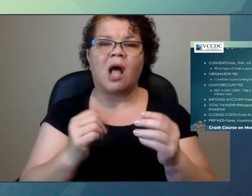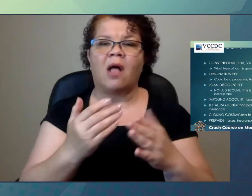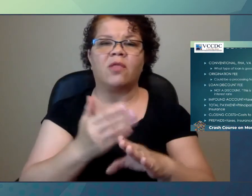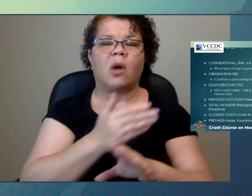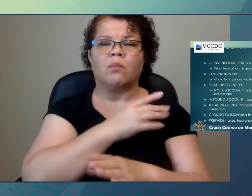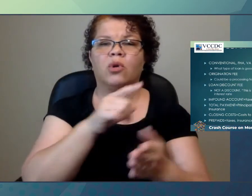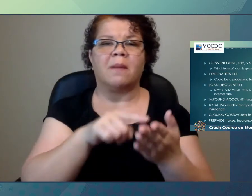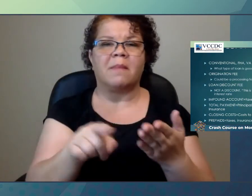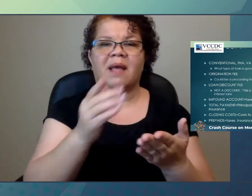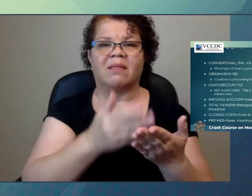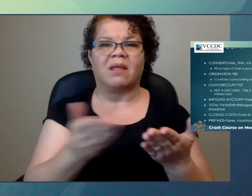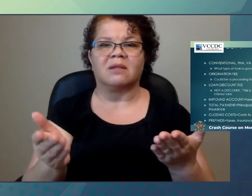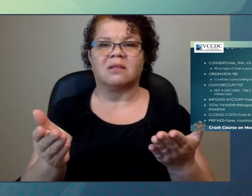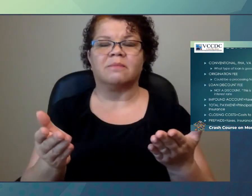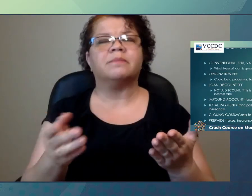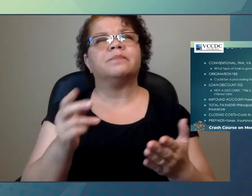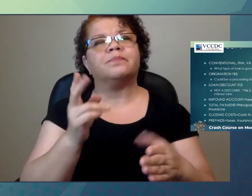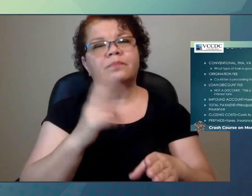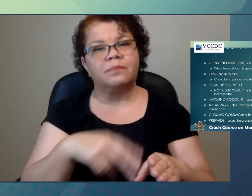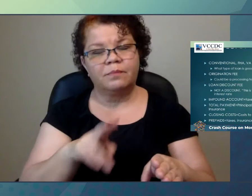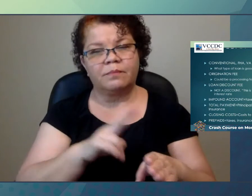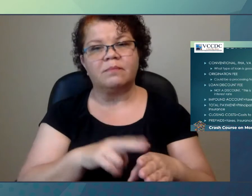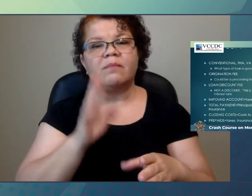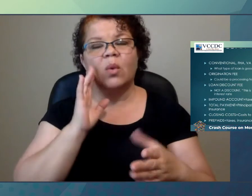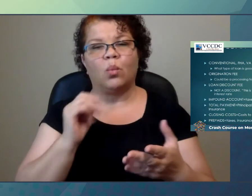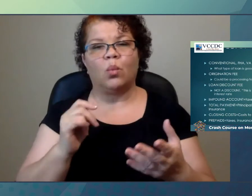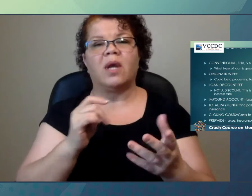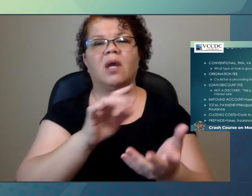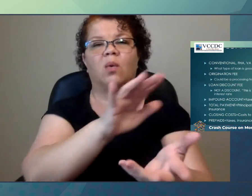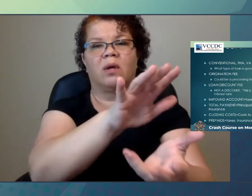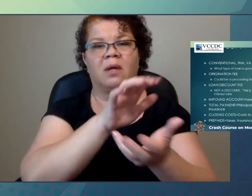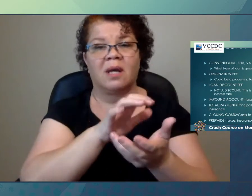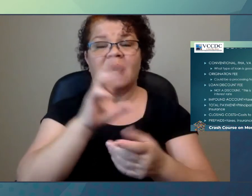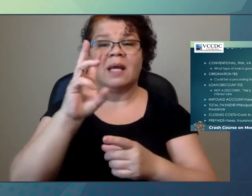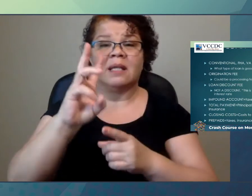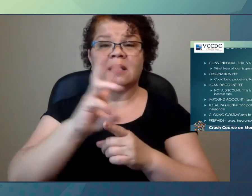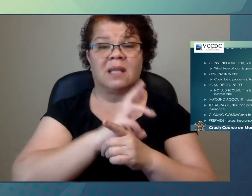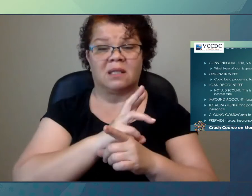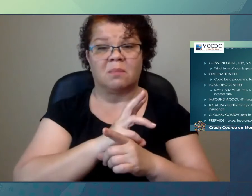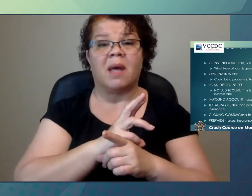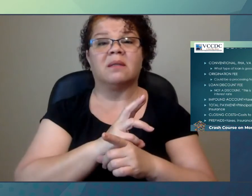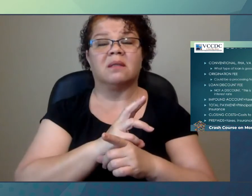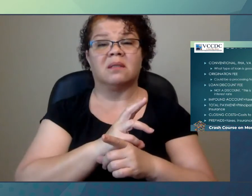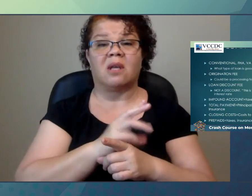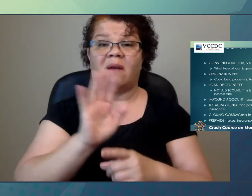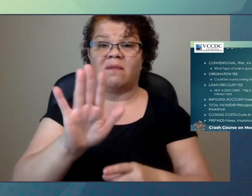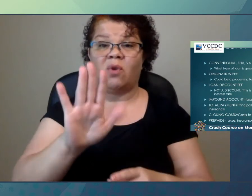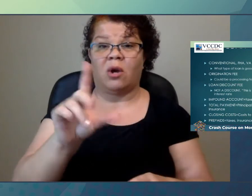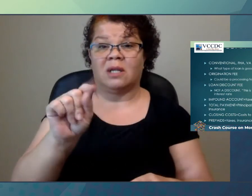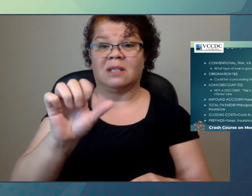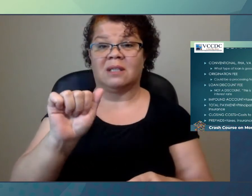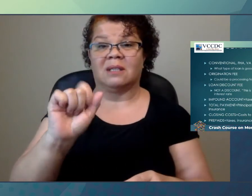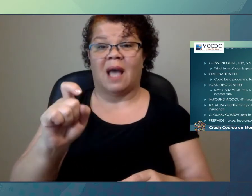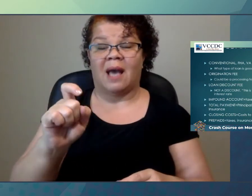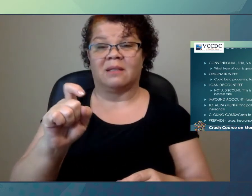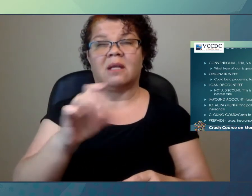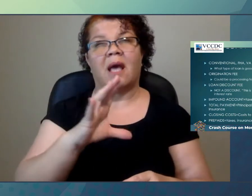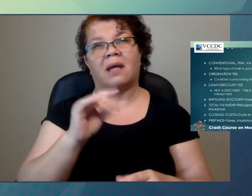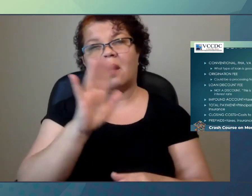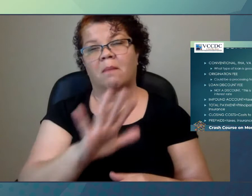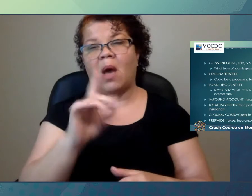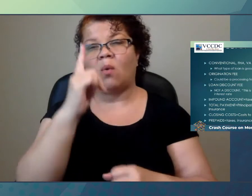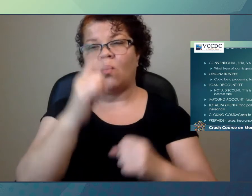items. Normally, we will collect 6 months or so of your taxes and about a year of